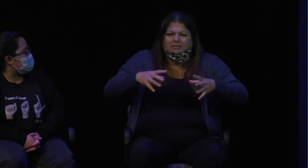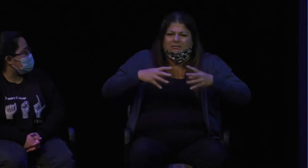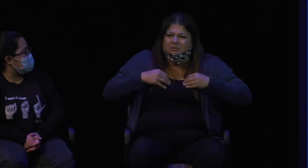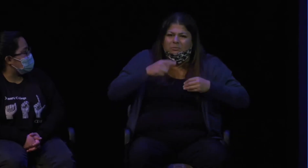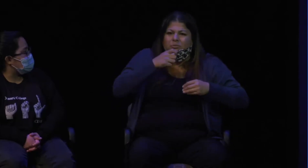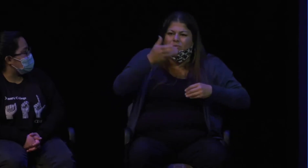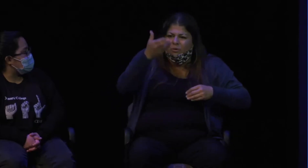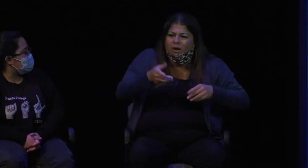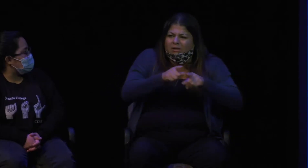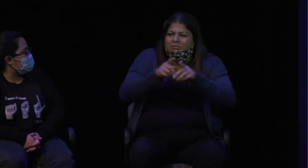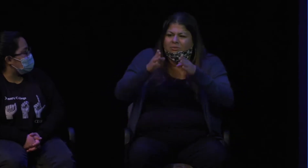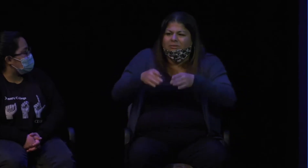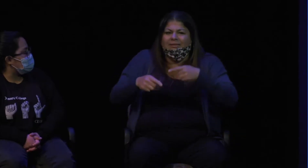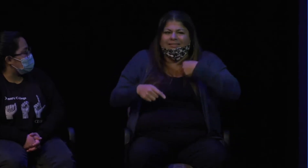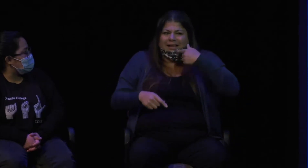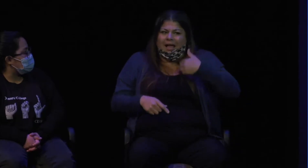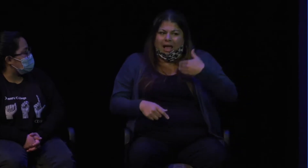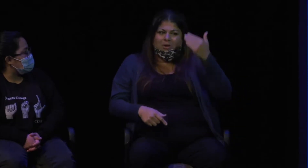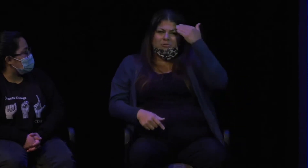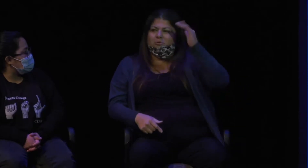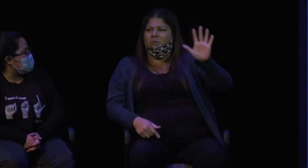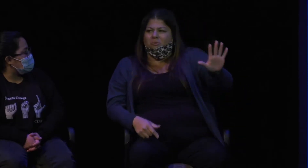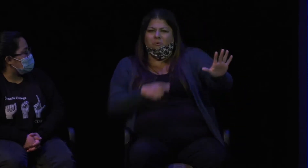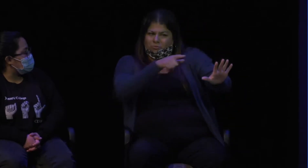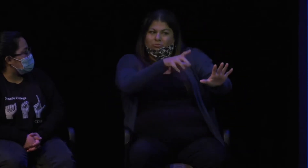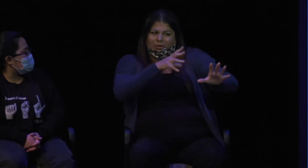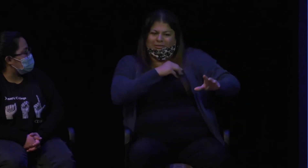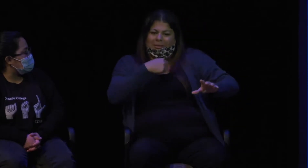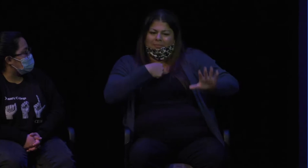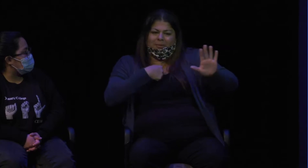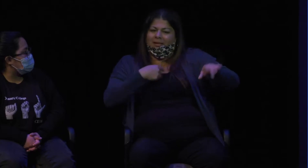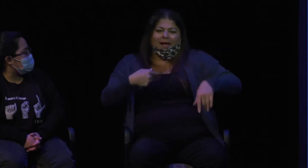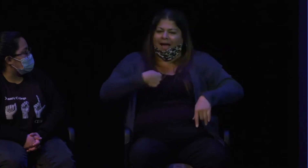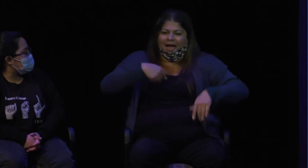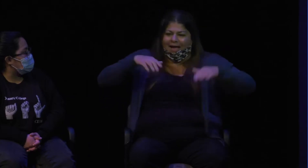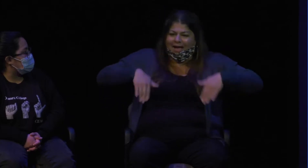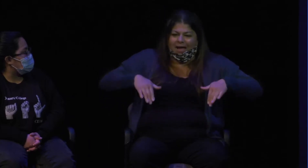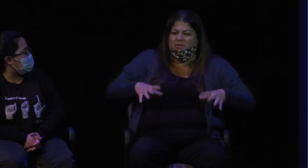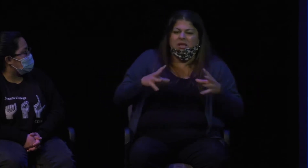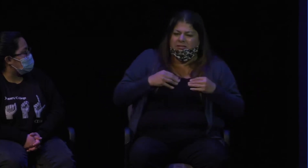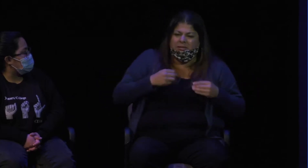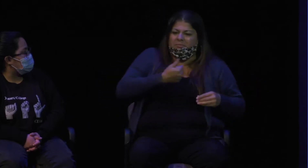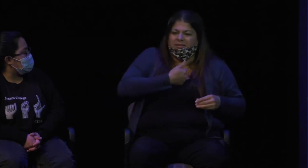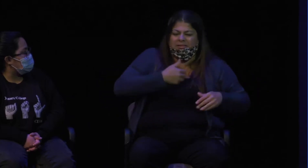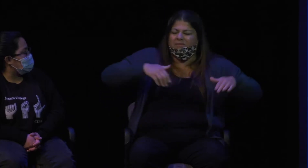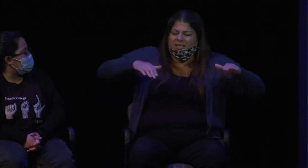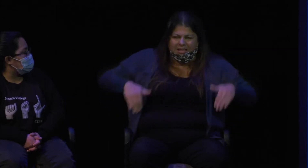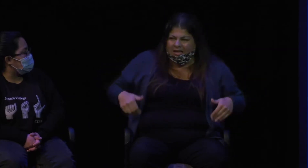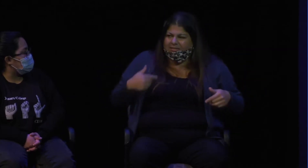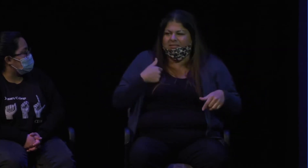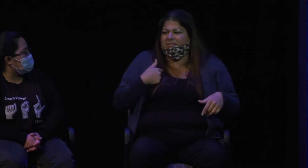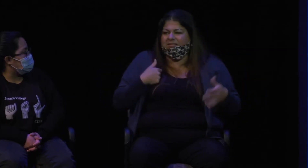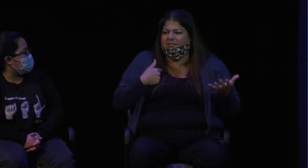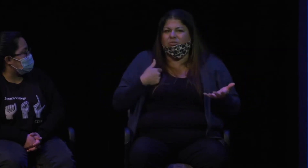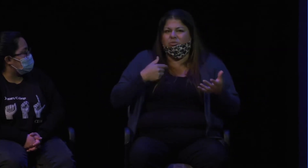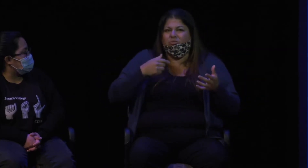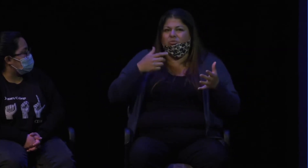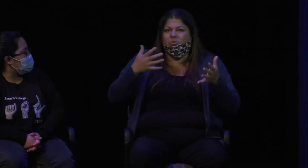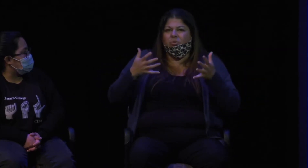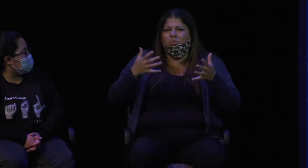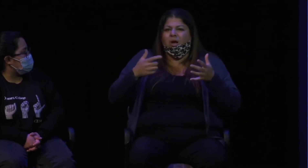And then I say to myself, it's okay, you know, I am who I am, and she is who she is.